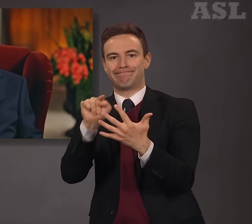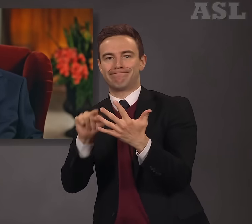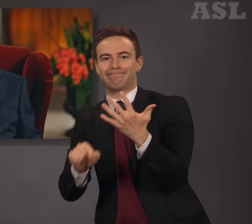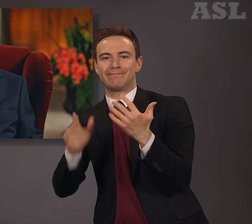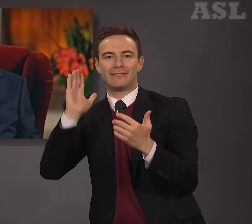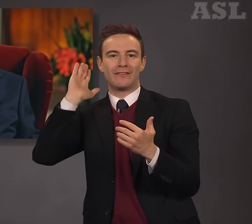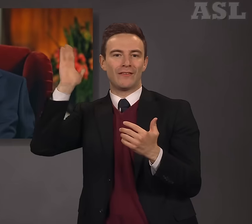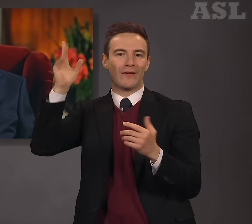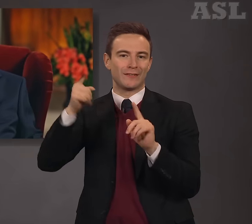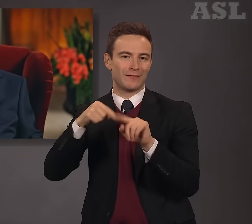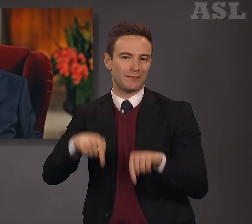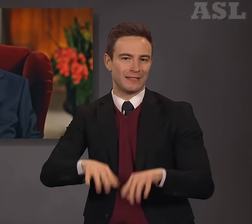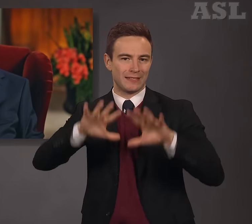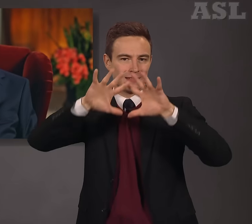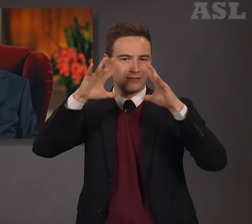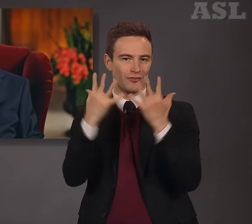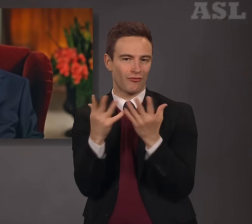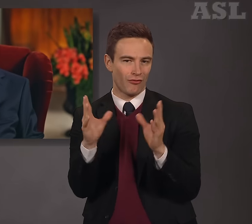the coming months.